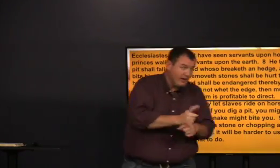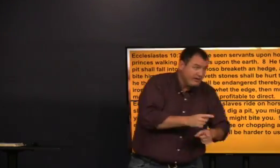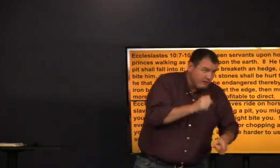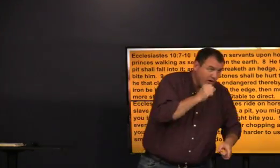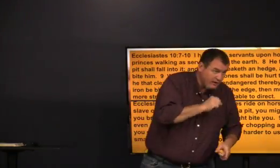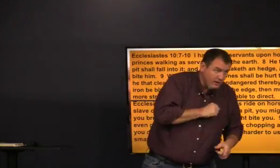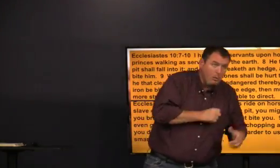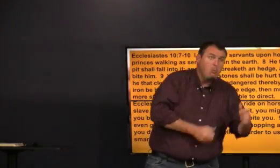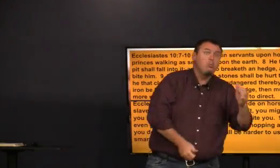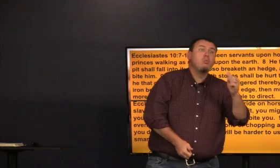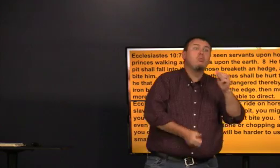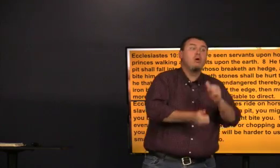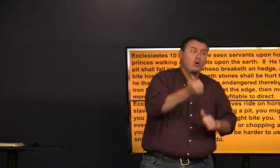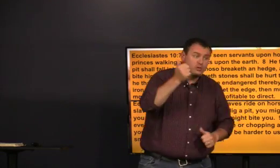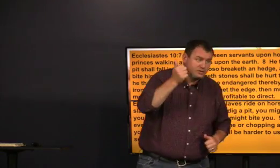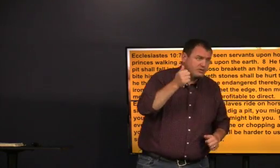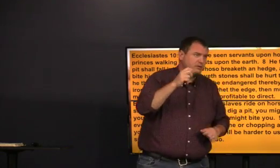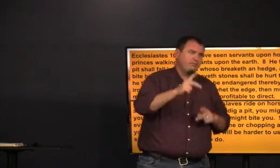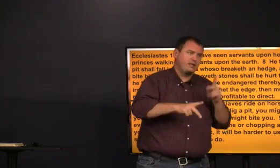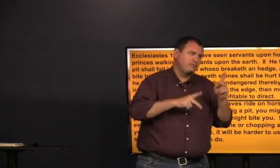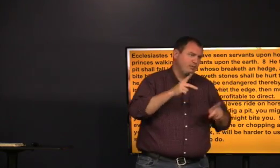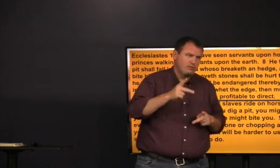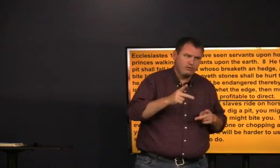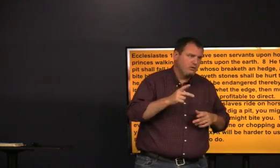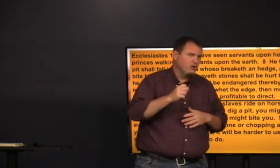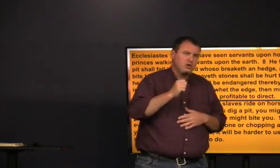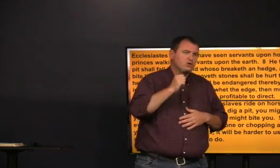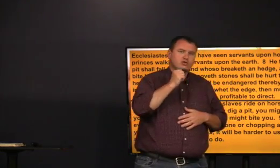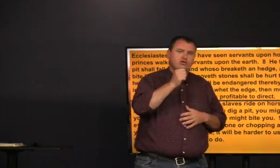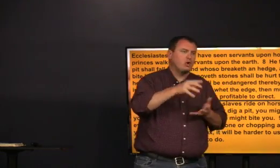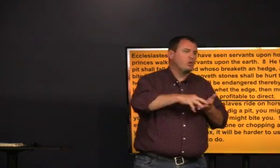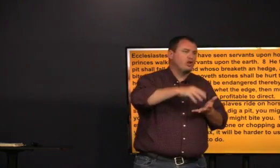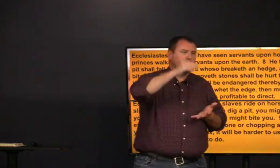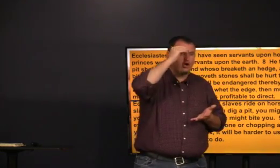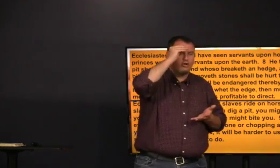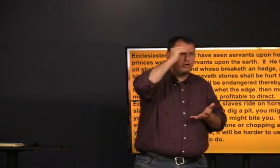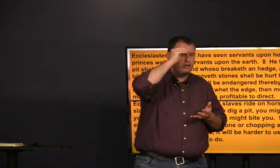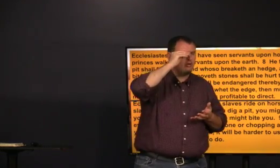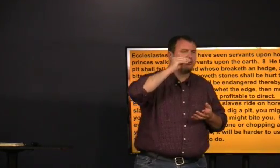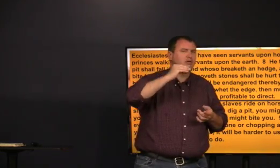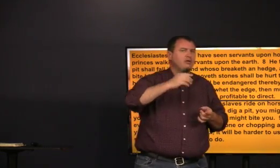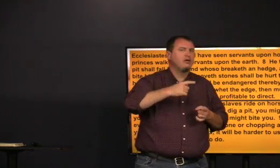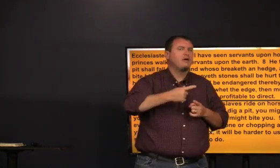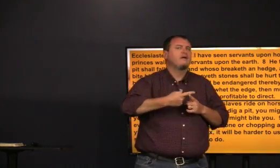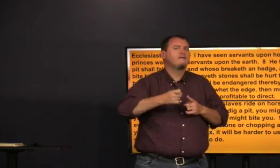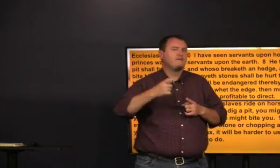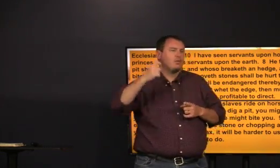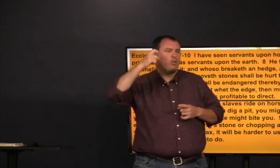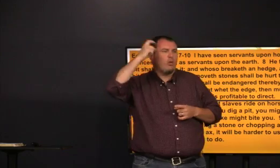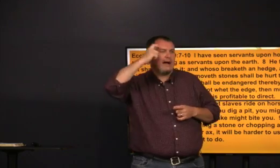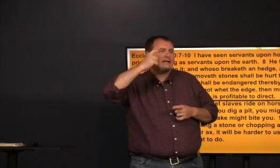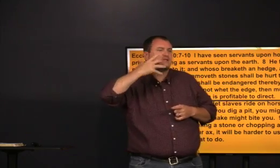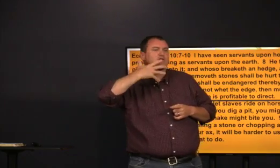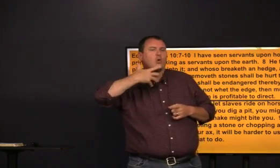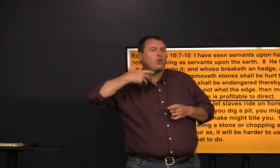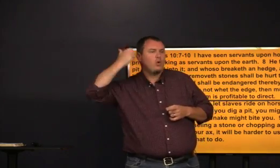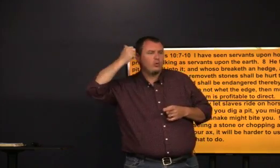right, Rodney. Most people don't learn from wise,